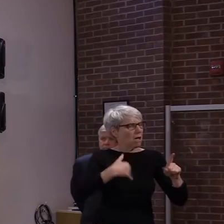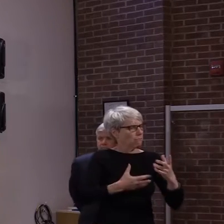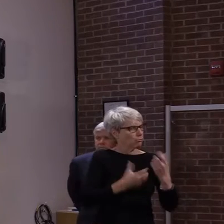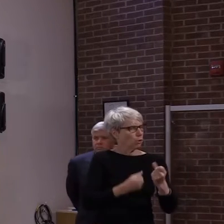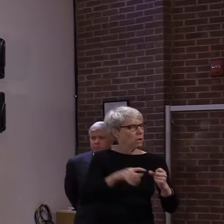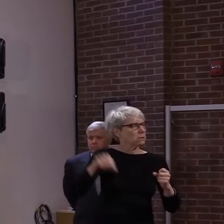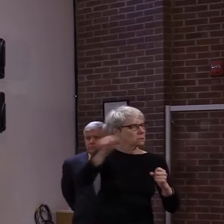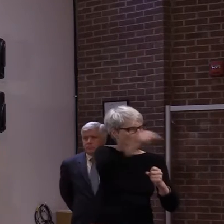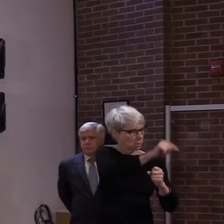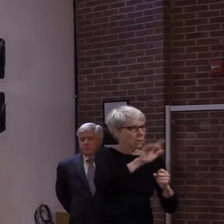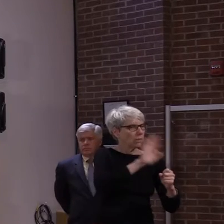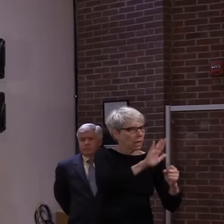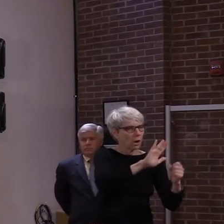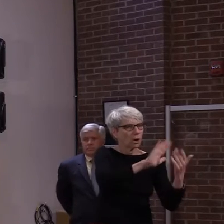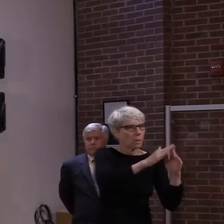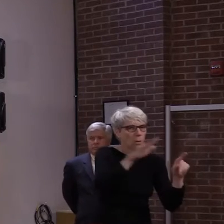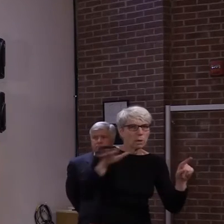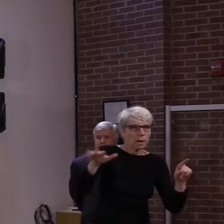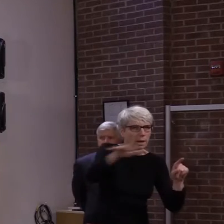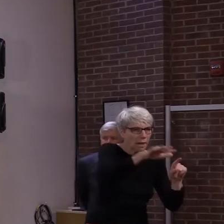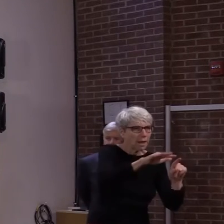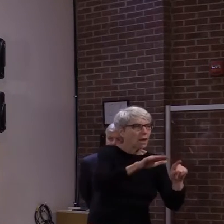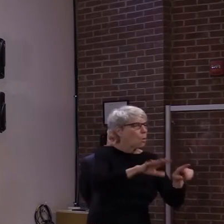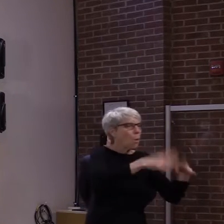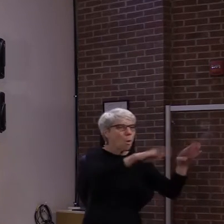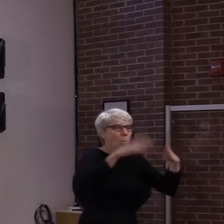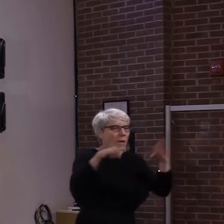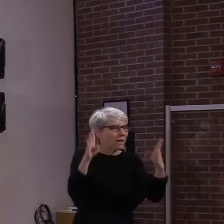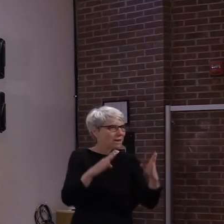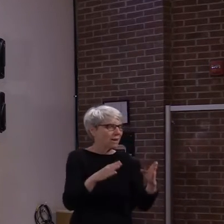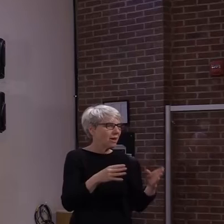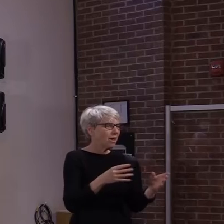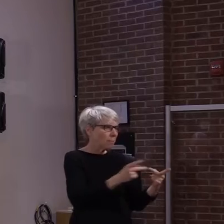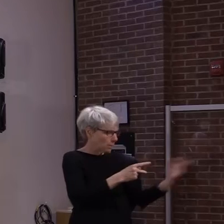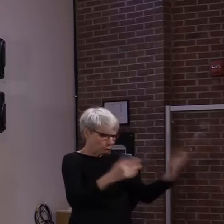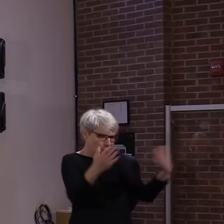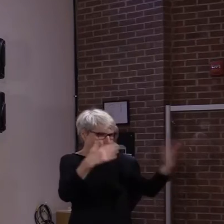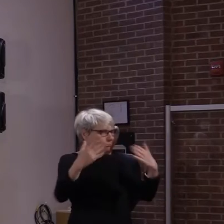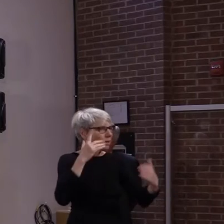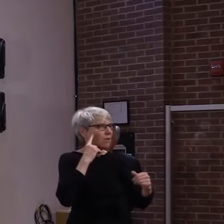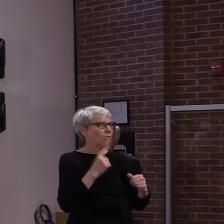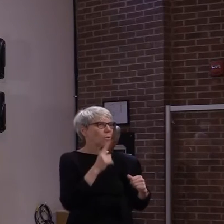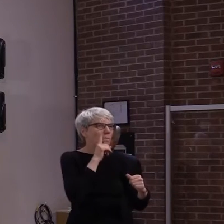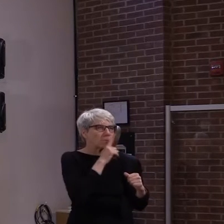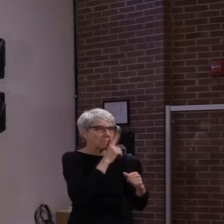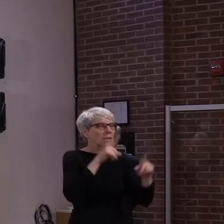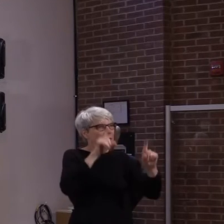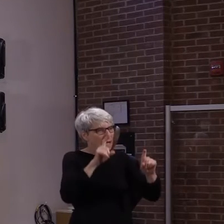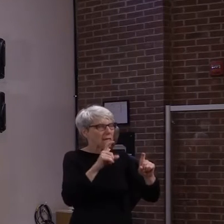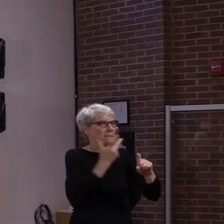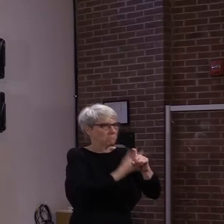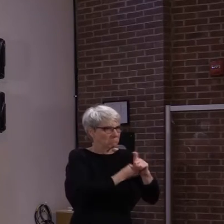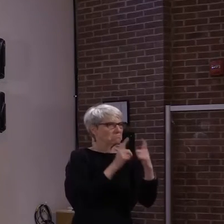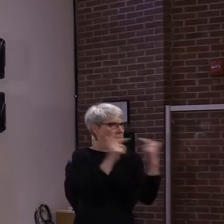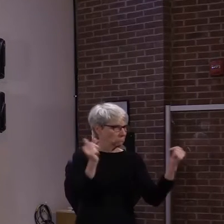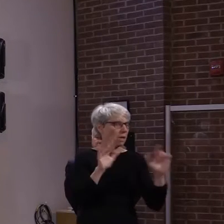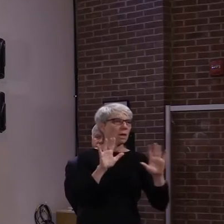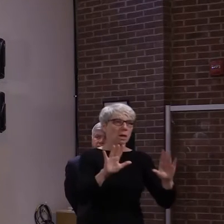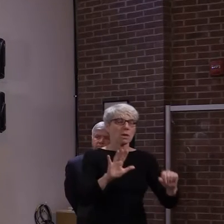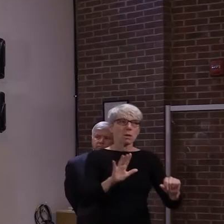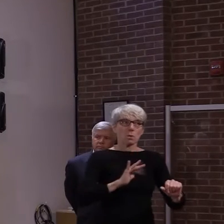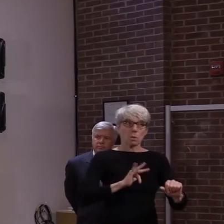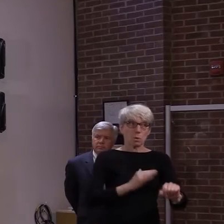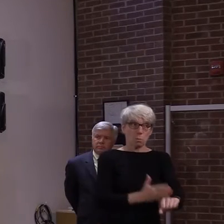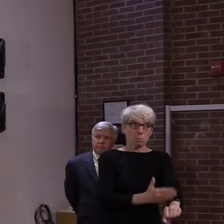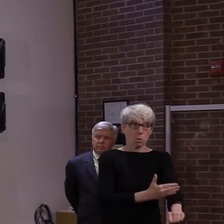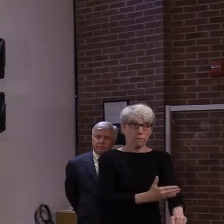with. So I don't want people to lose track of that, that one of the factors we have a little bit under our control and have an opportunity